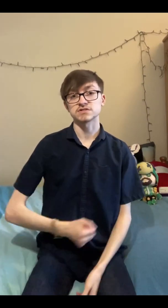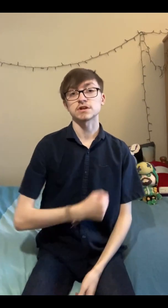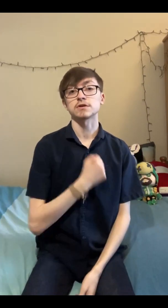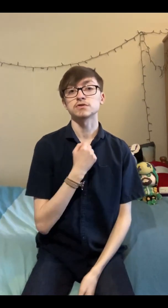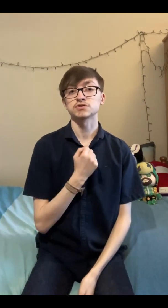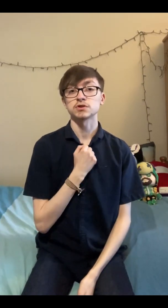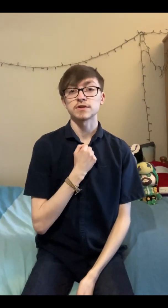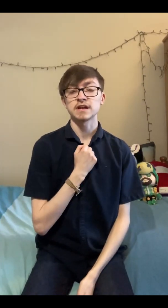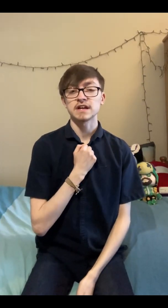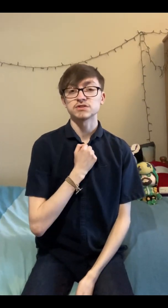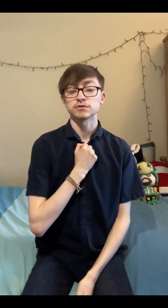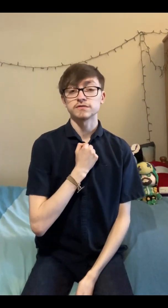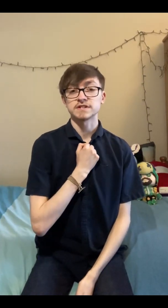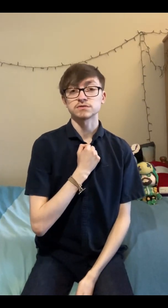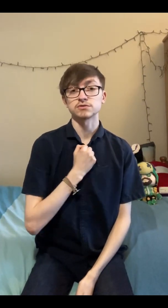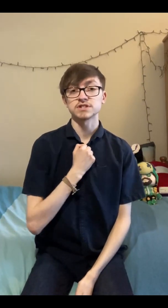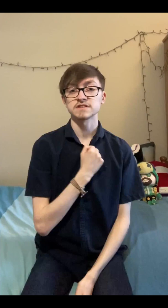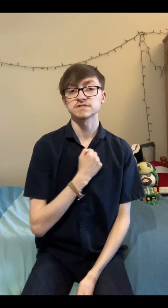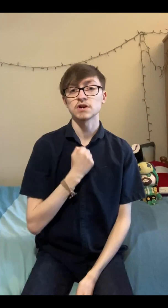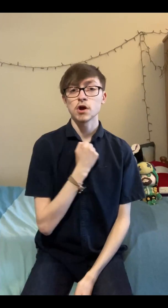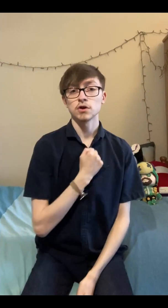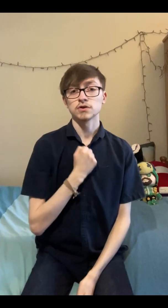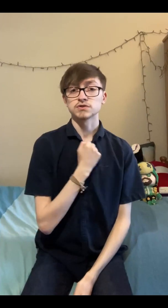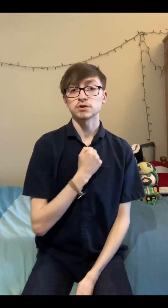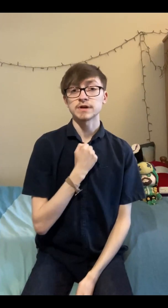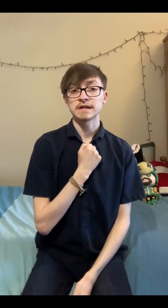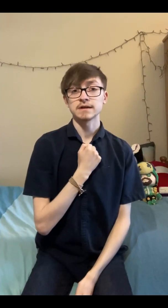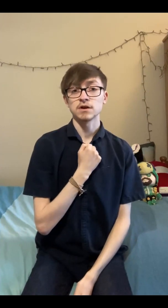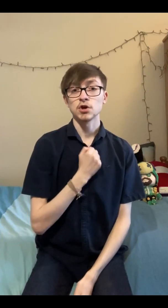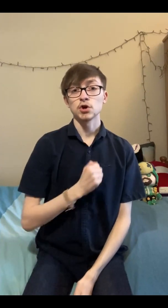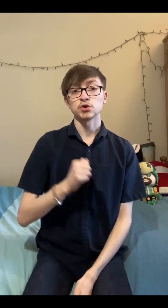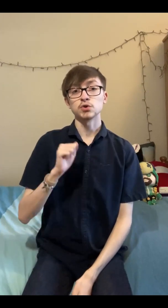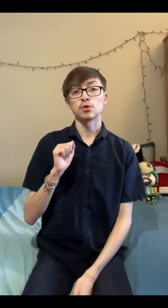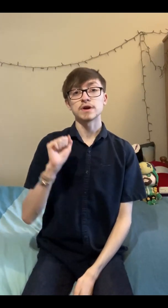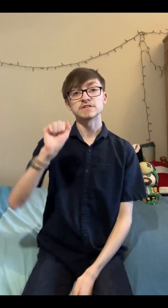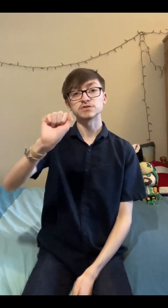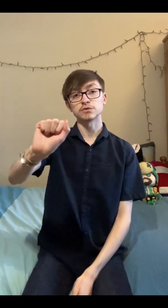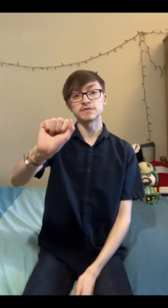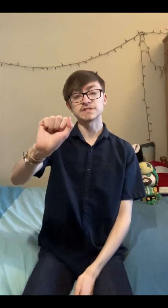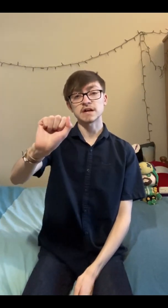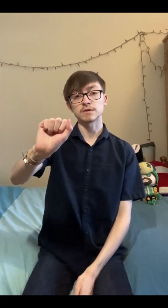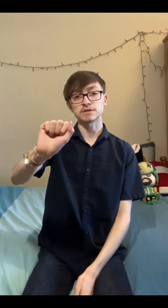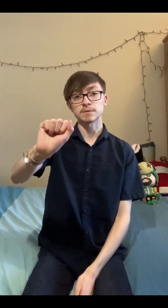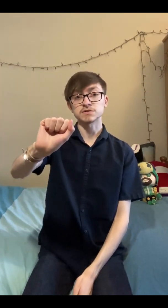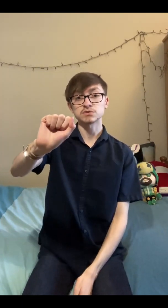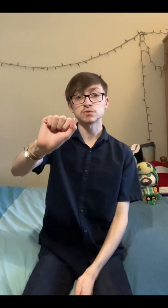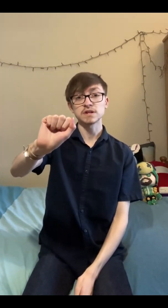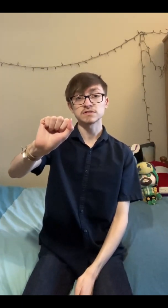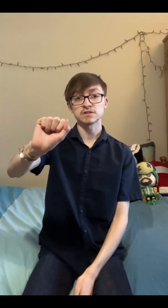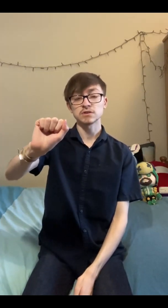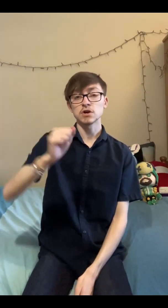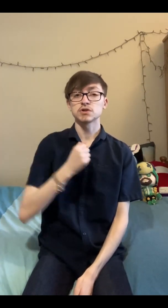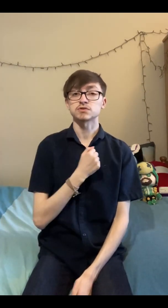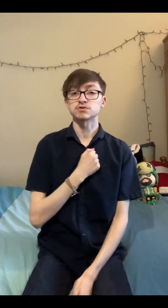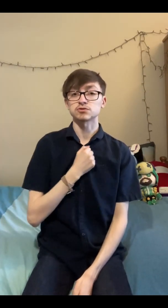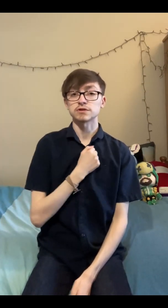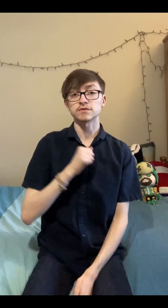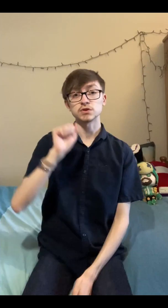So sorry is your fist on your chest. Sorry, your is your fist out to the person you're talking to. So sorry for